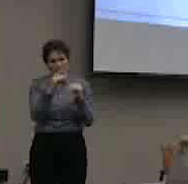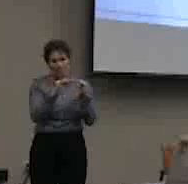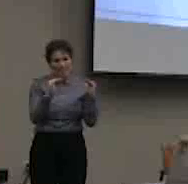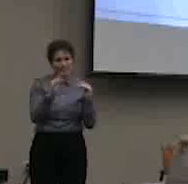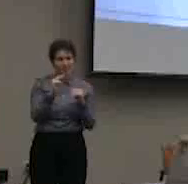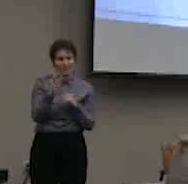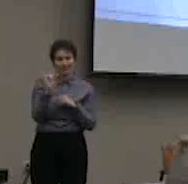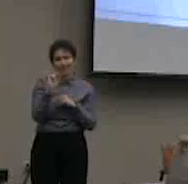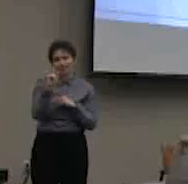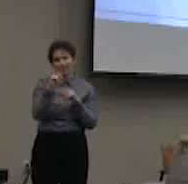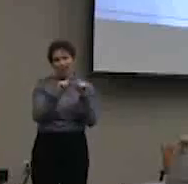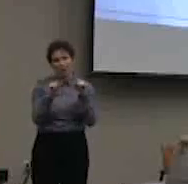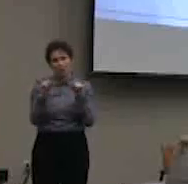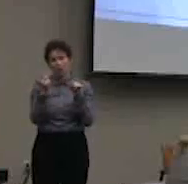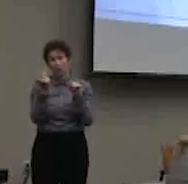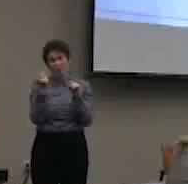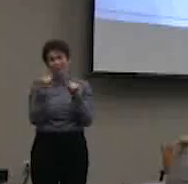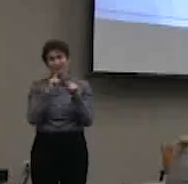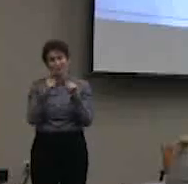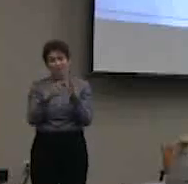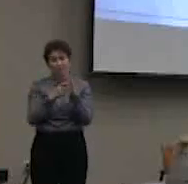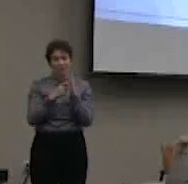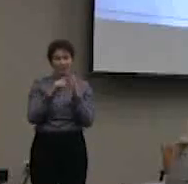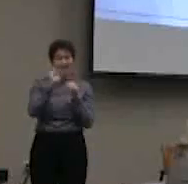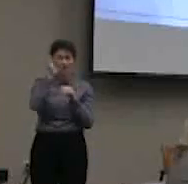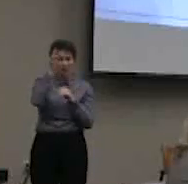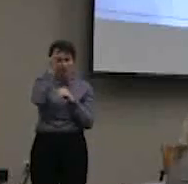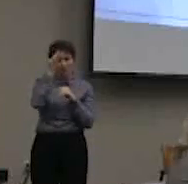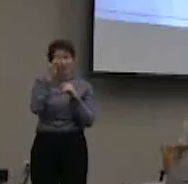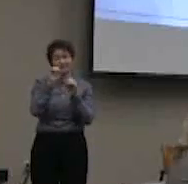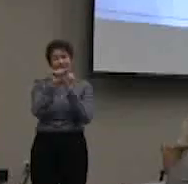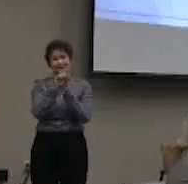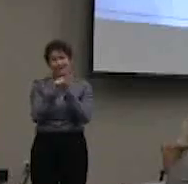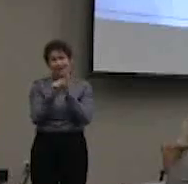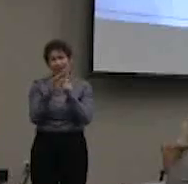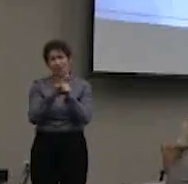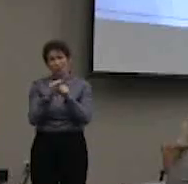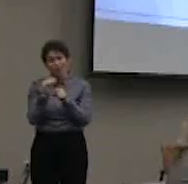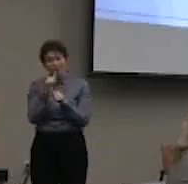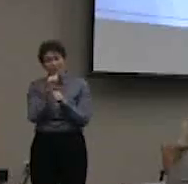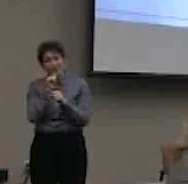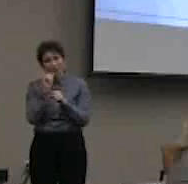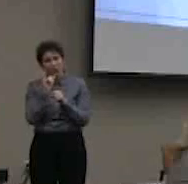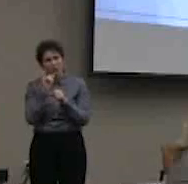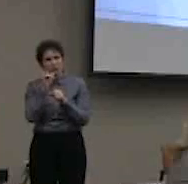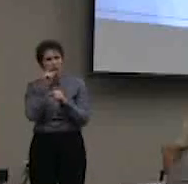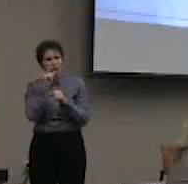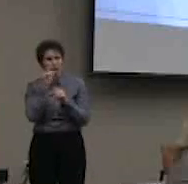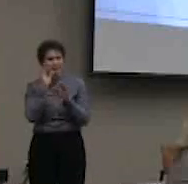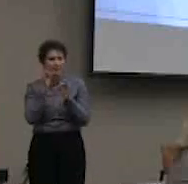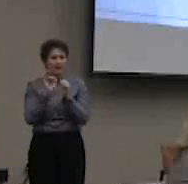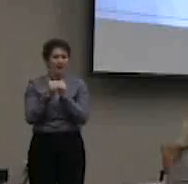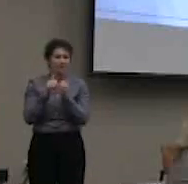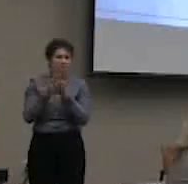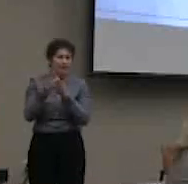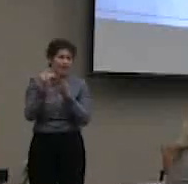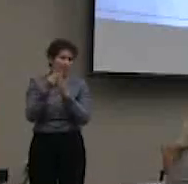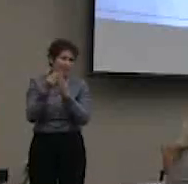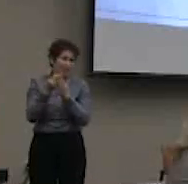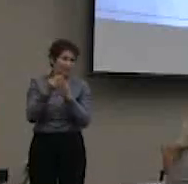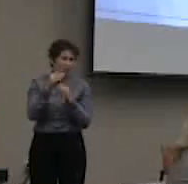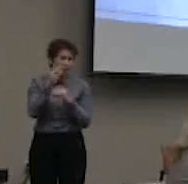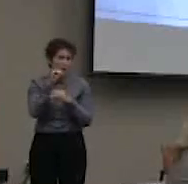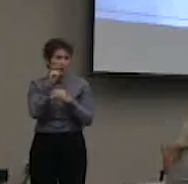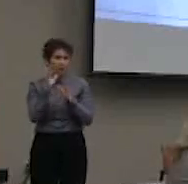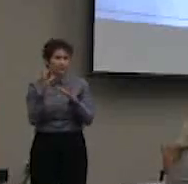state, local, and private. But who gets to decide how that money's spent? Who's at the table? And how do we